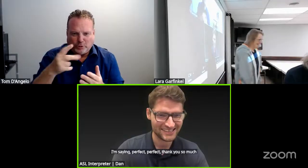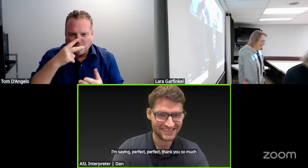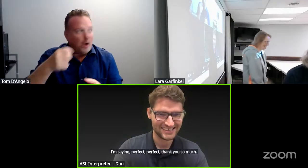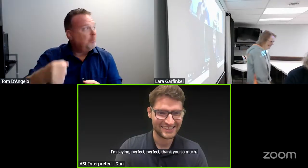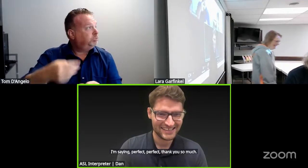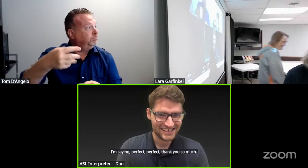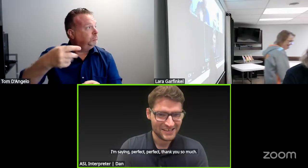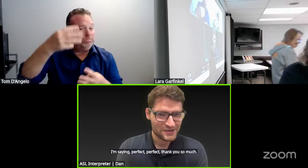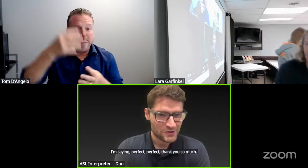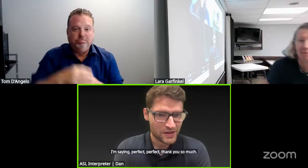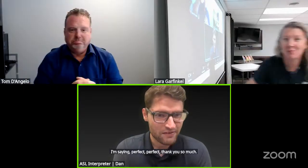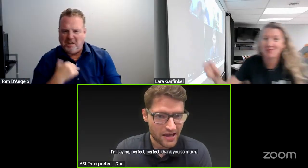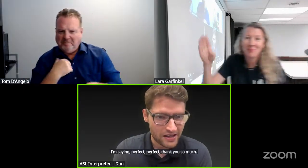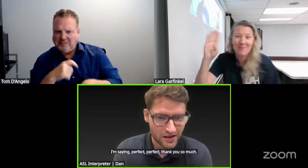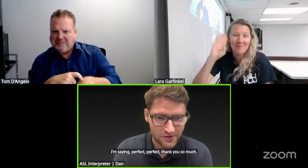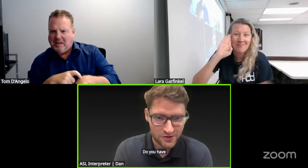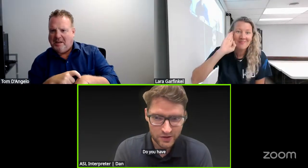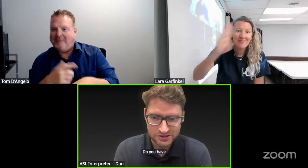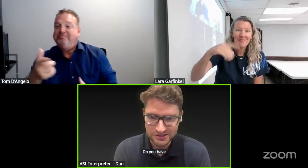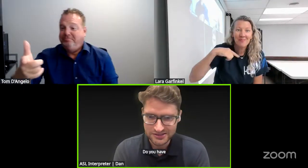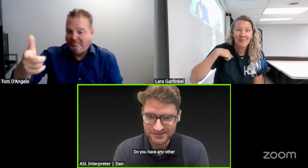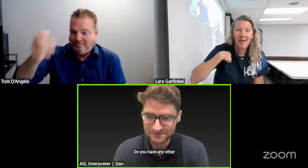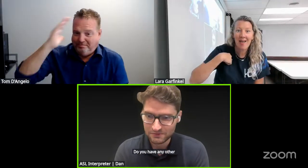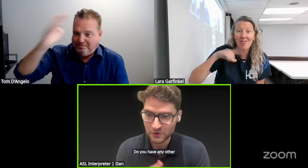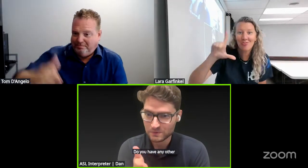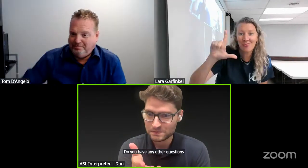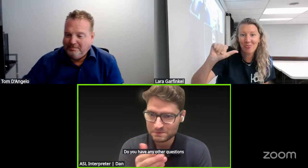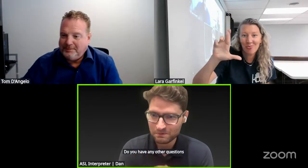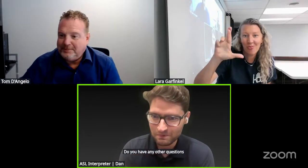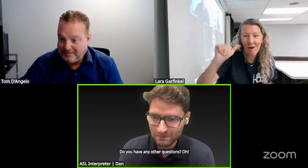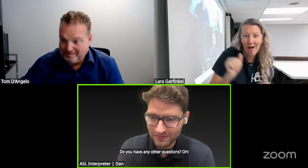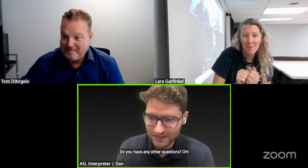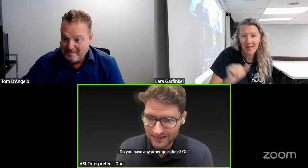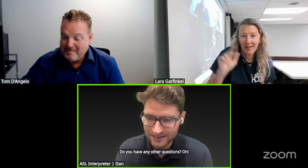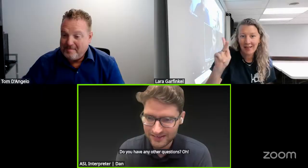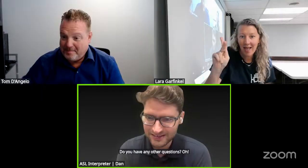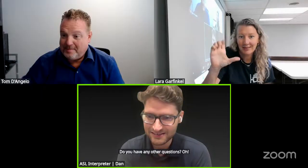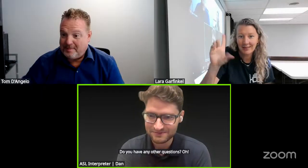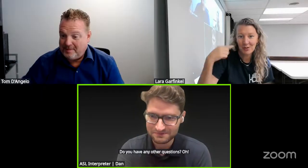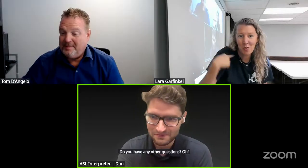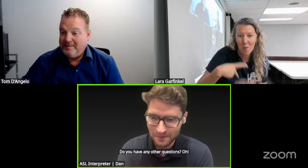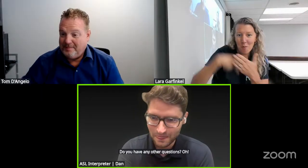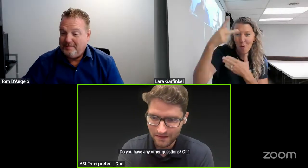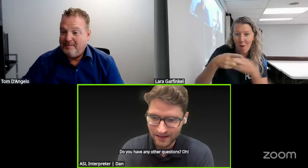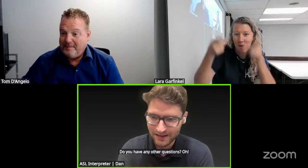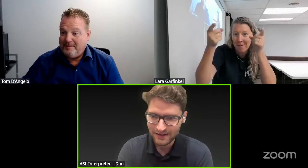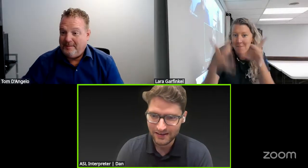much. Do you have any other questions? Oh,